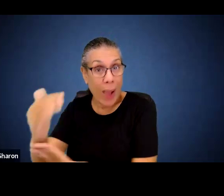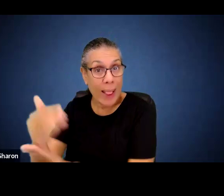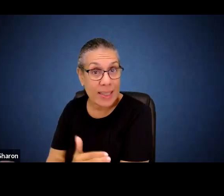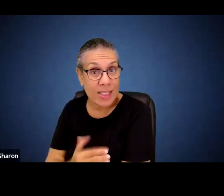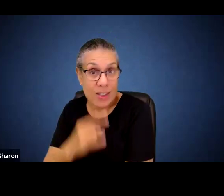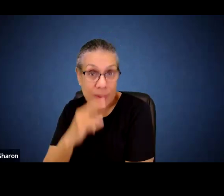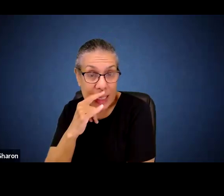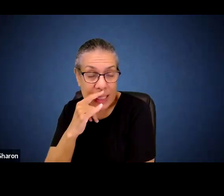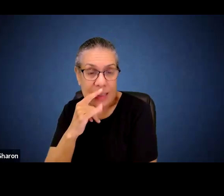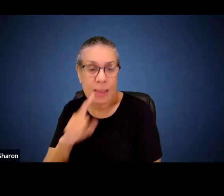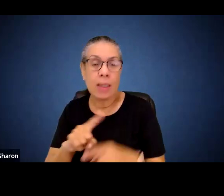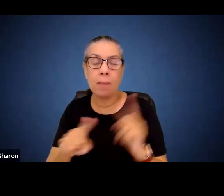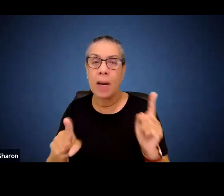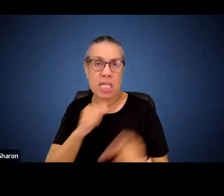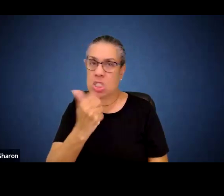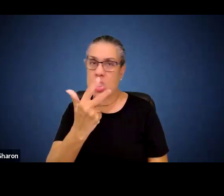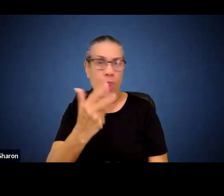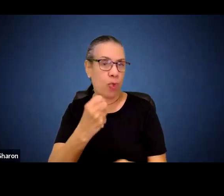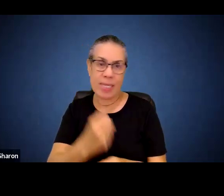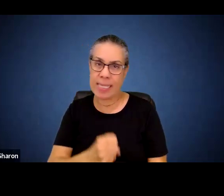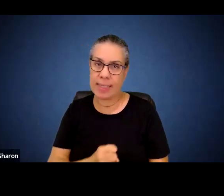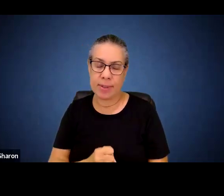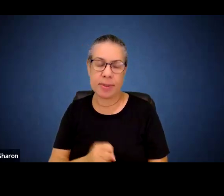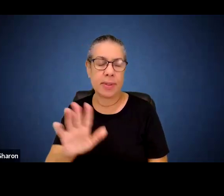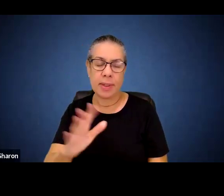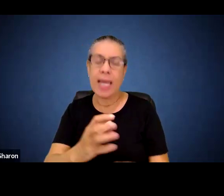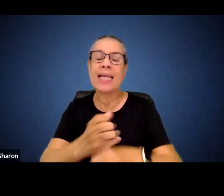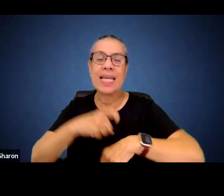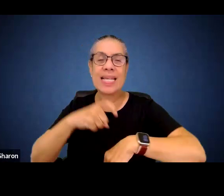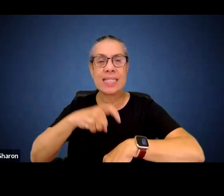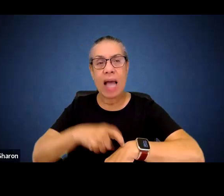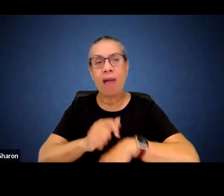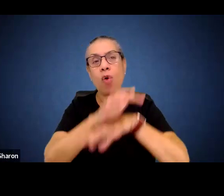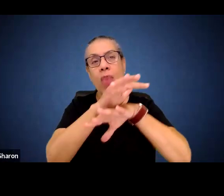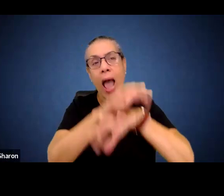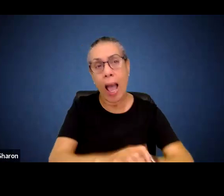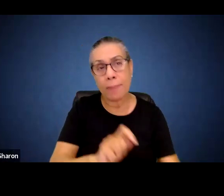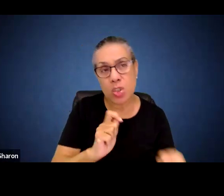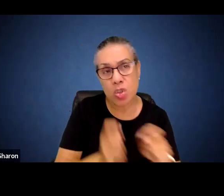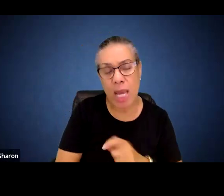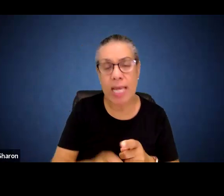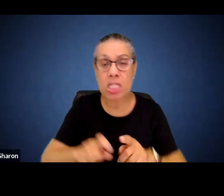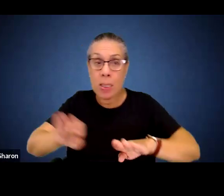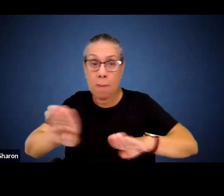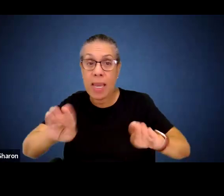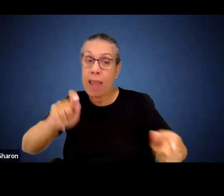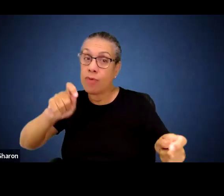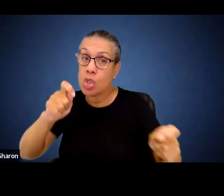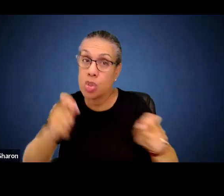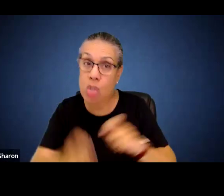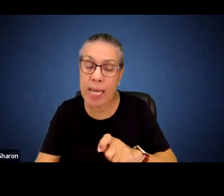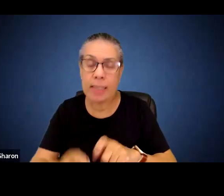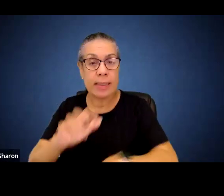But it takes more than 3 years. It takes time to change habits. It takes time to change behavior. It takes time to